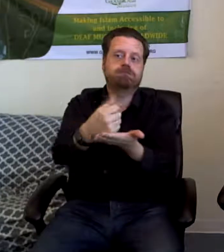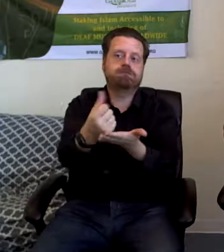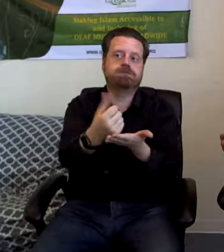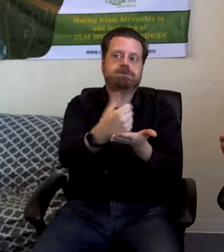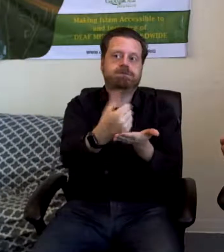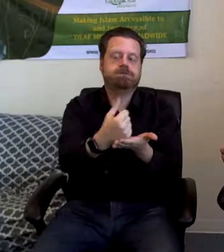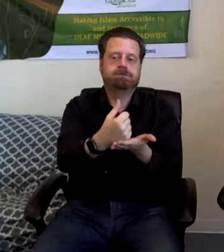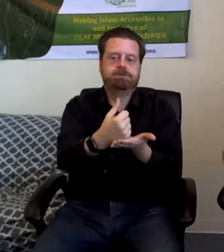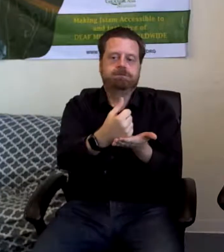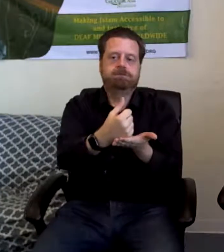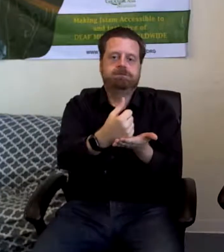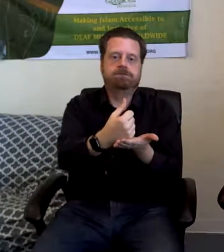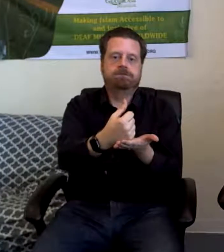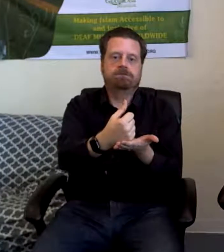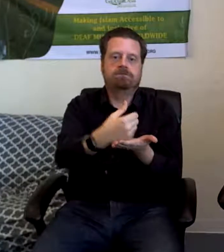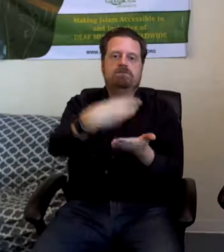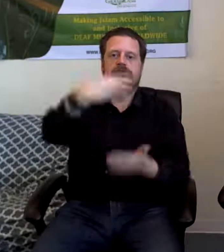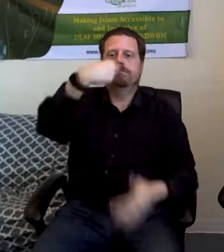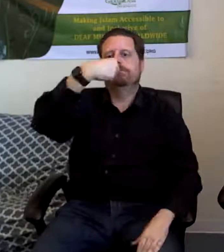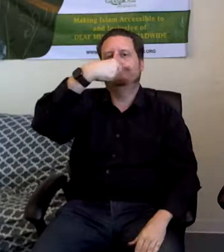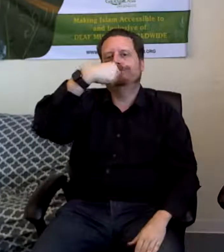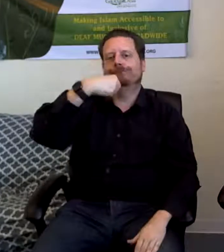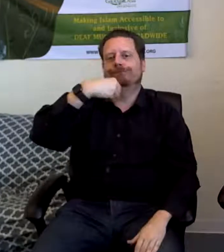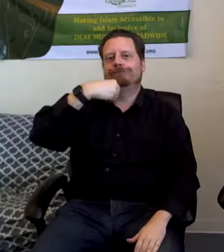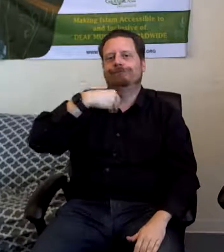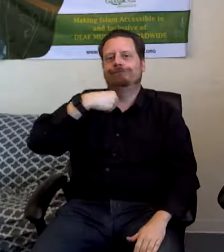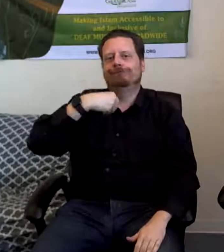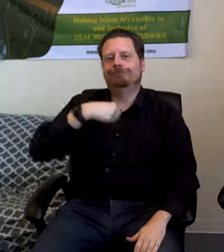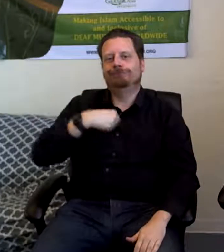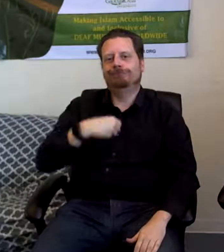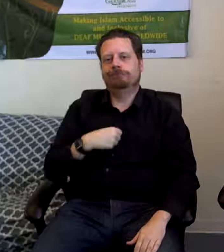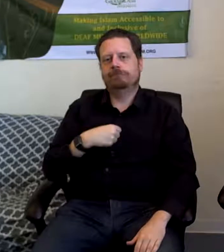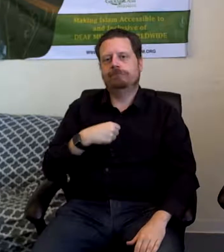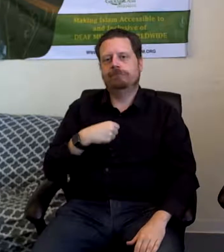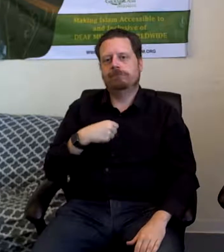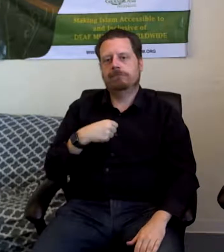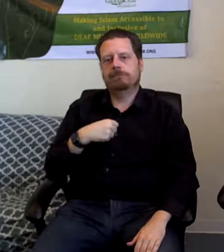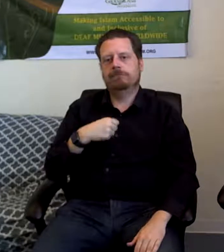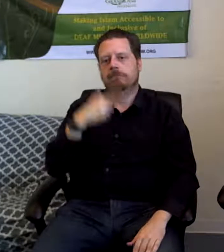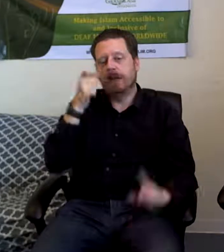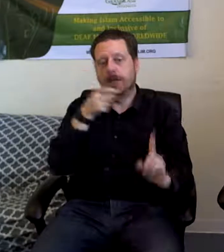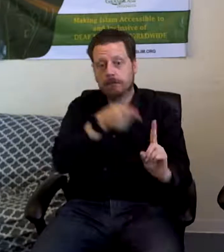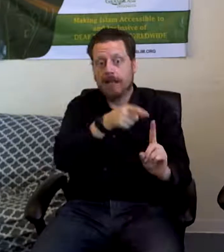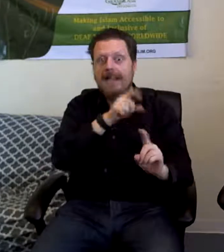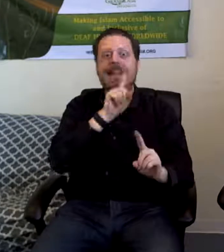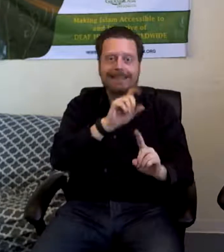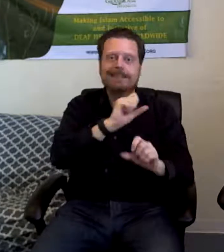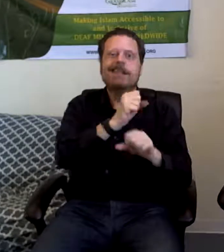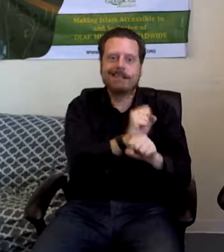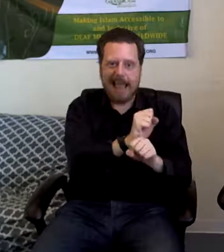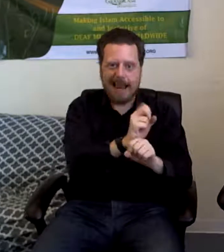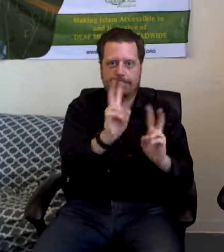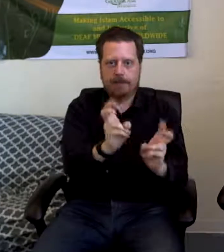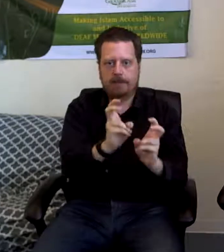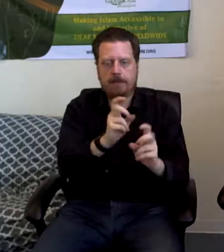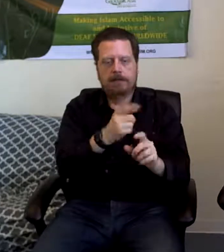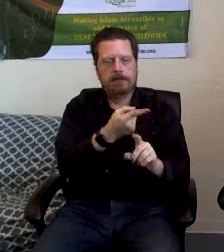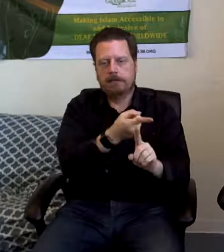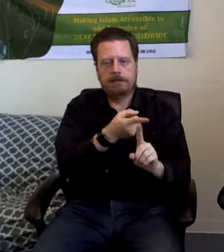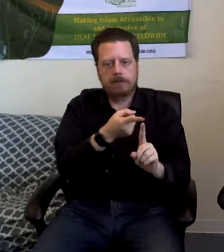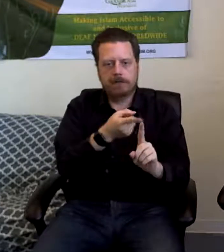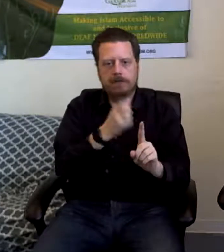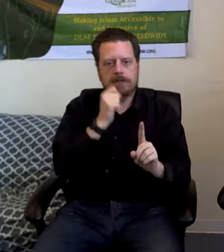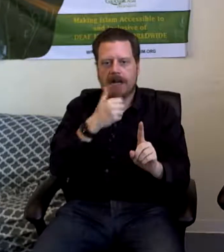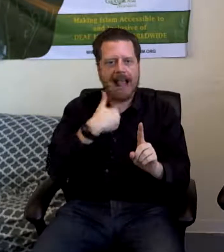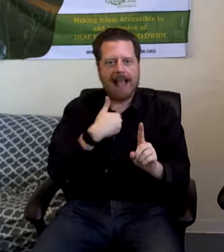prostitution, and the money goes to the master because she is a slave. She doesn't even have